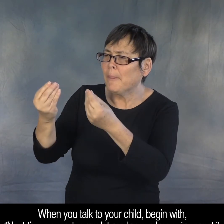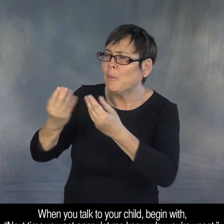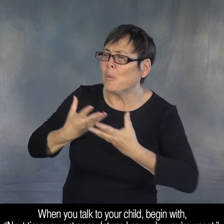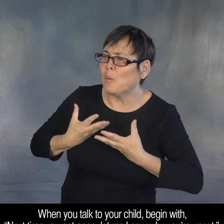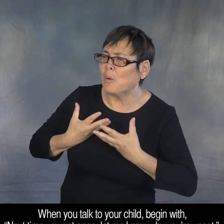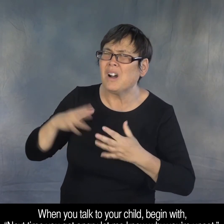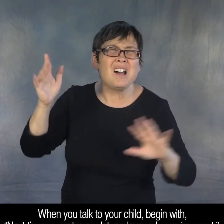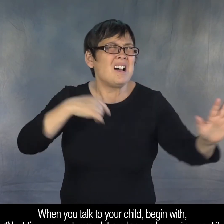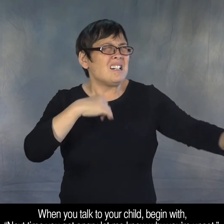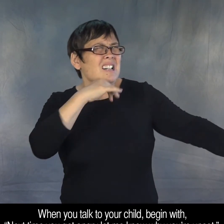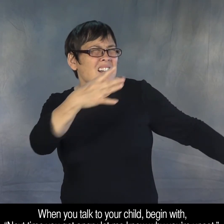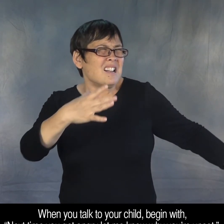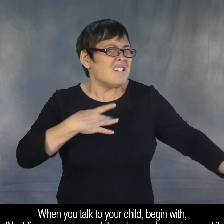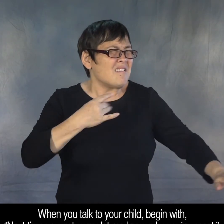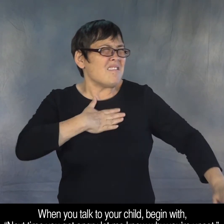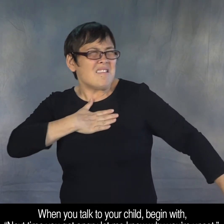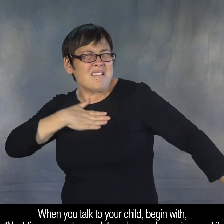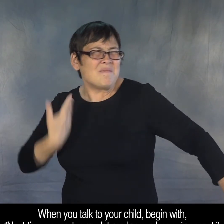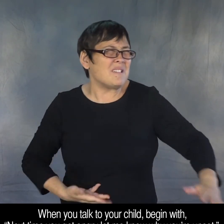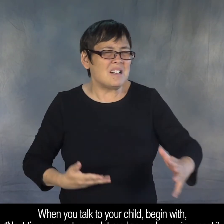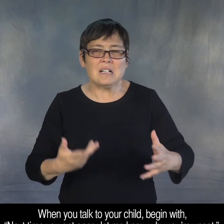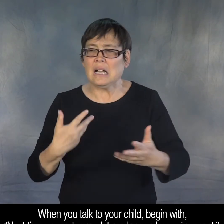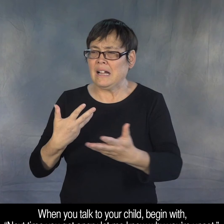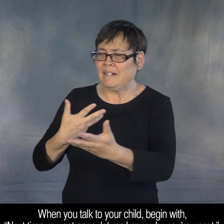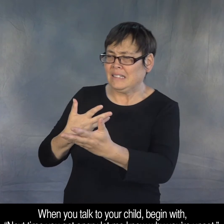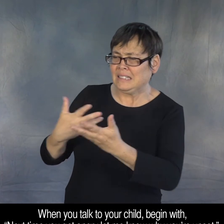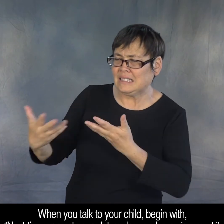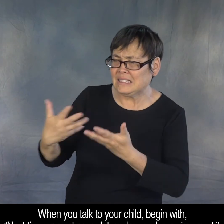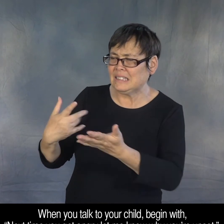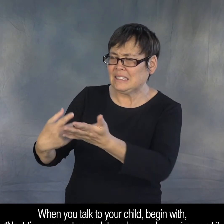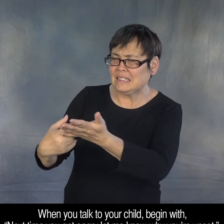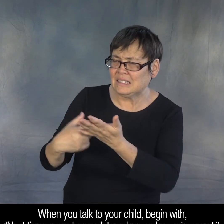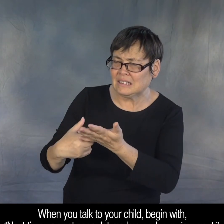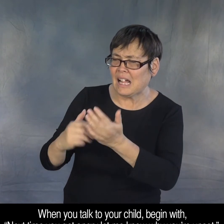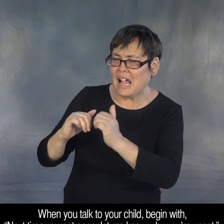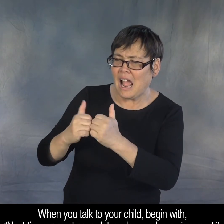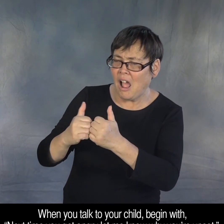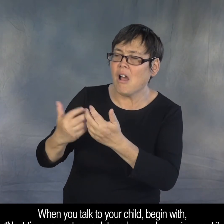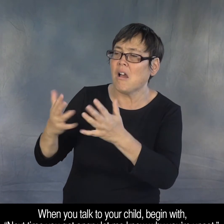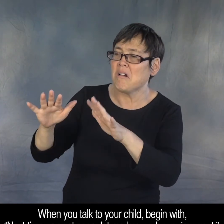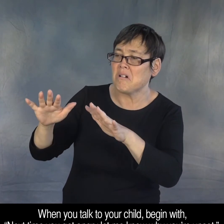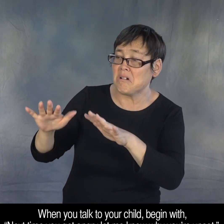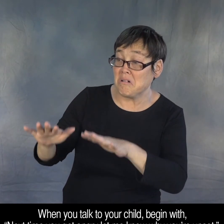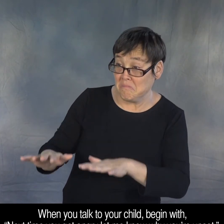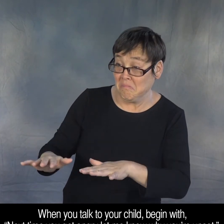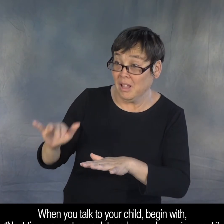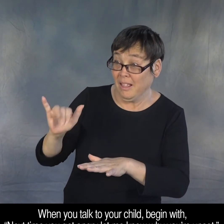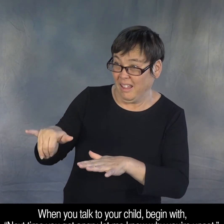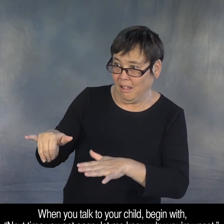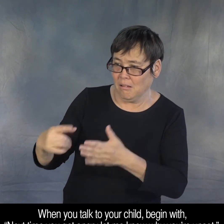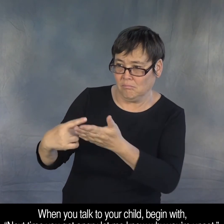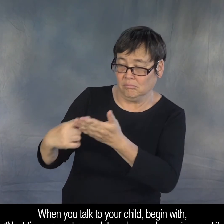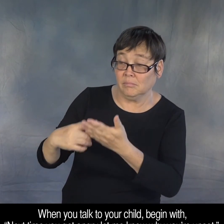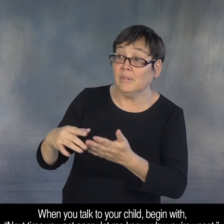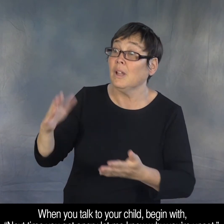When you talk to your child, begin with, "Next time you get angry, let me know why you're upset."